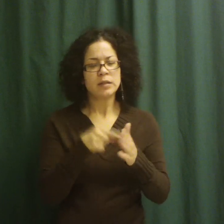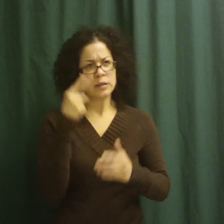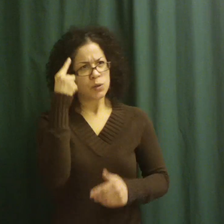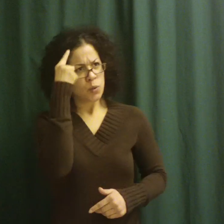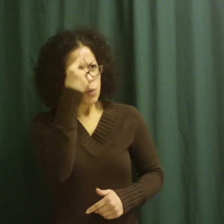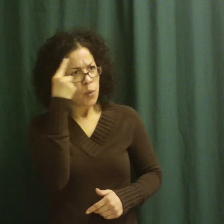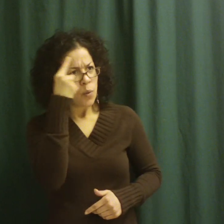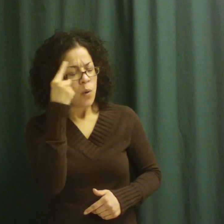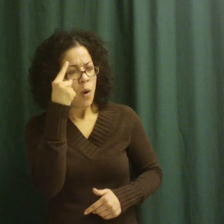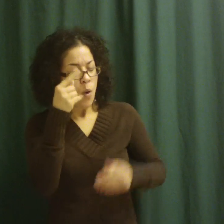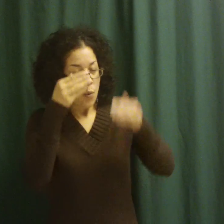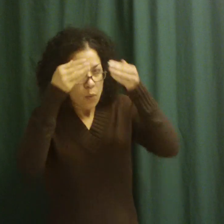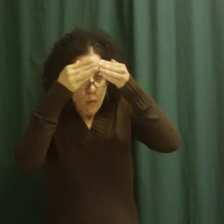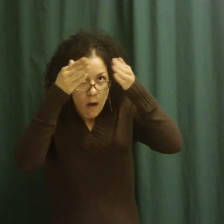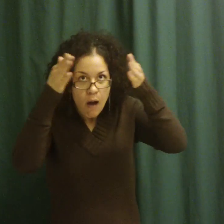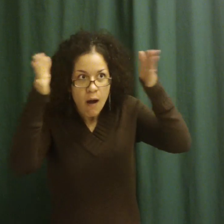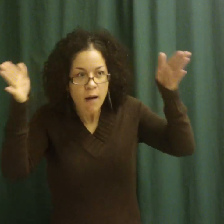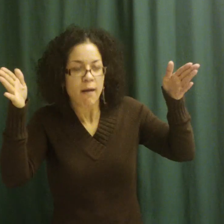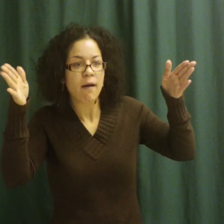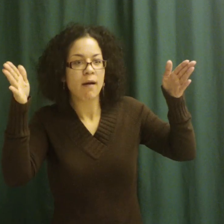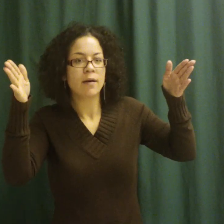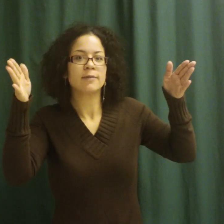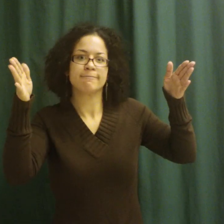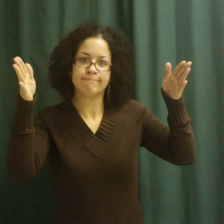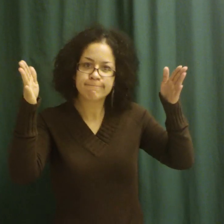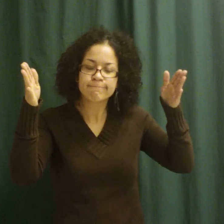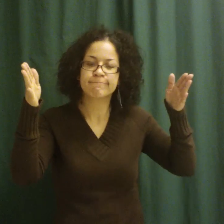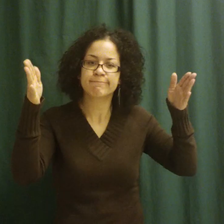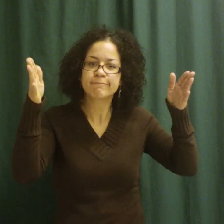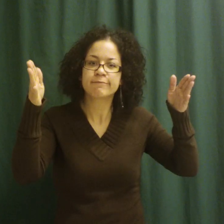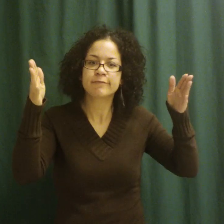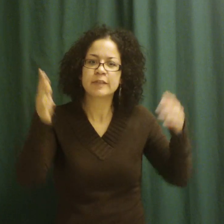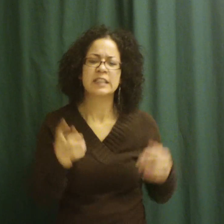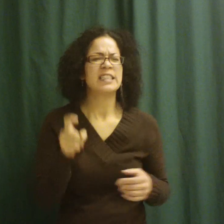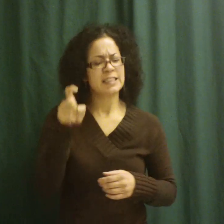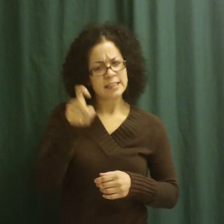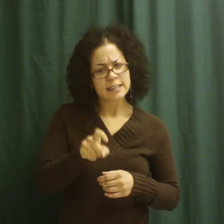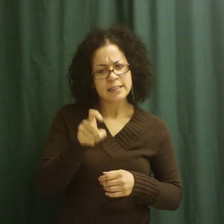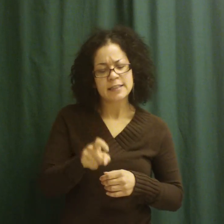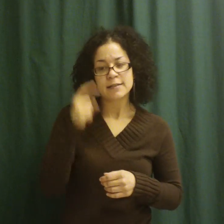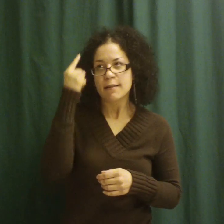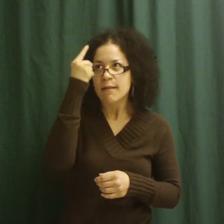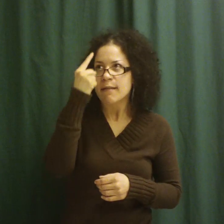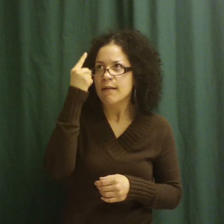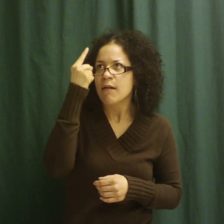you to become accustomed to making statements about abstract symbols.